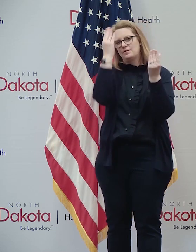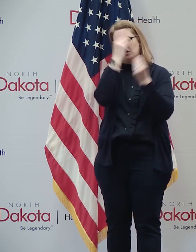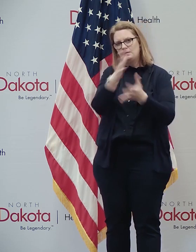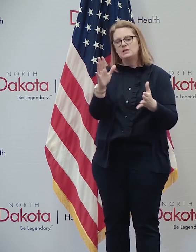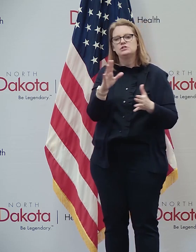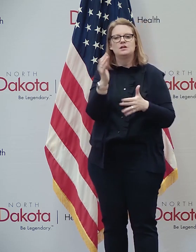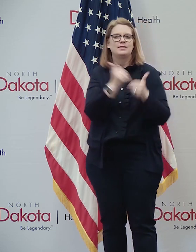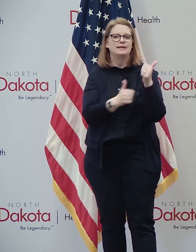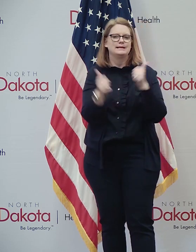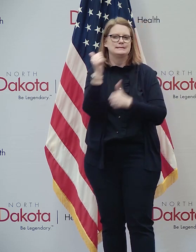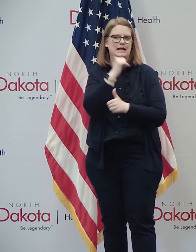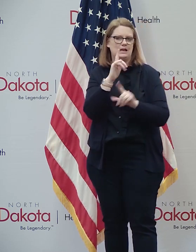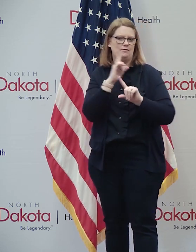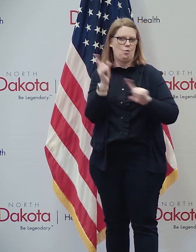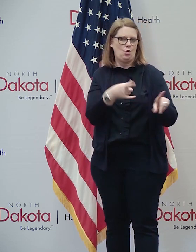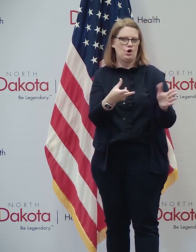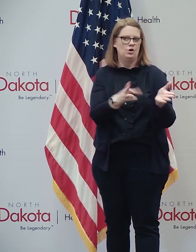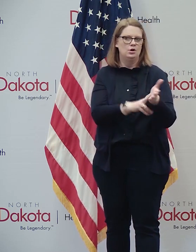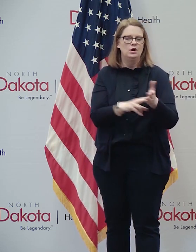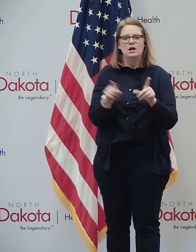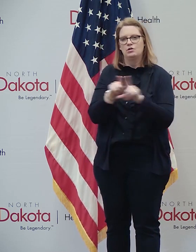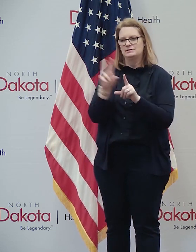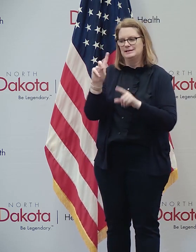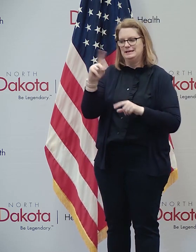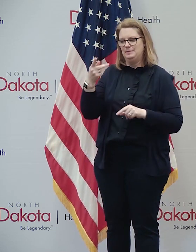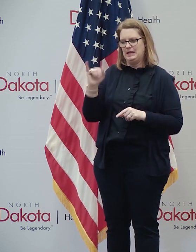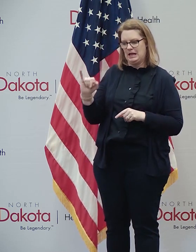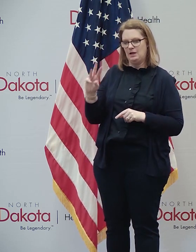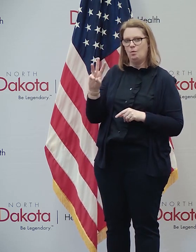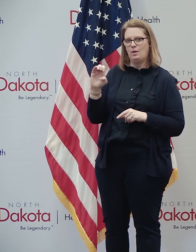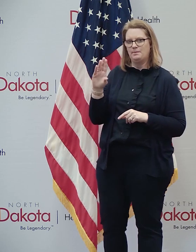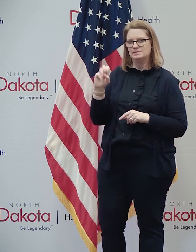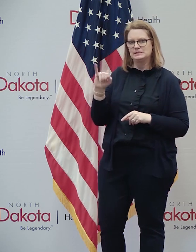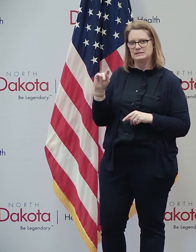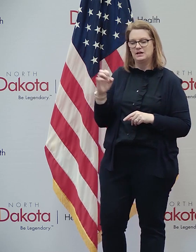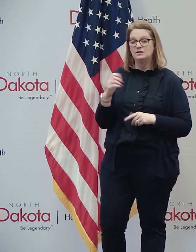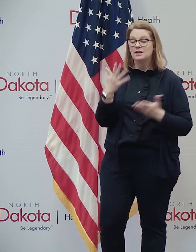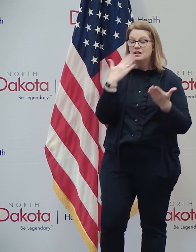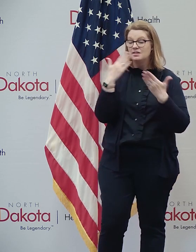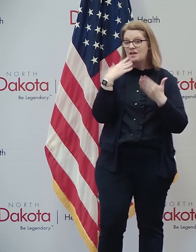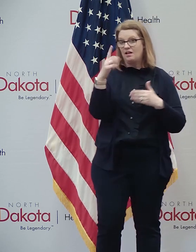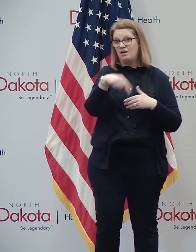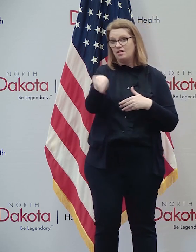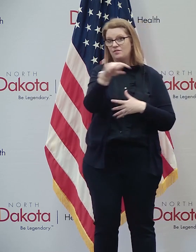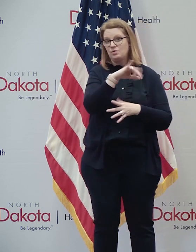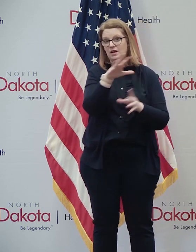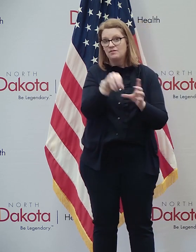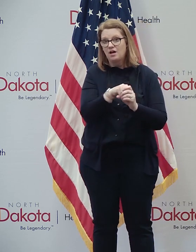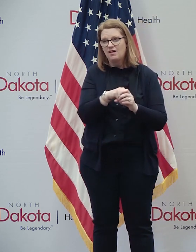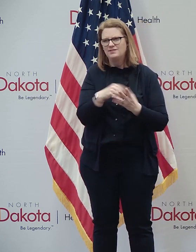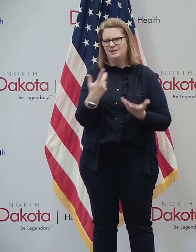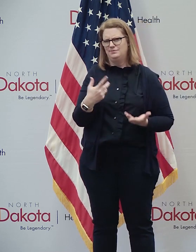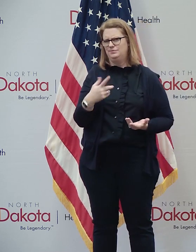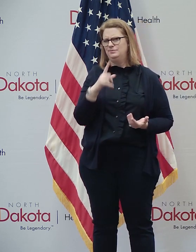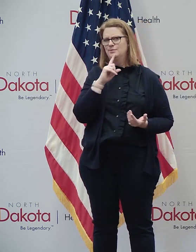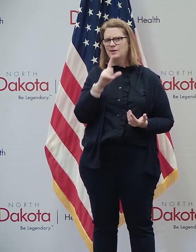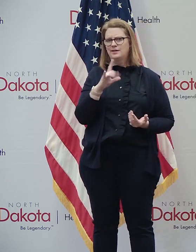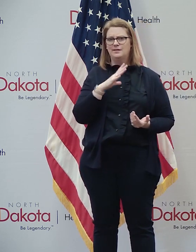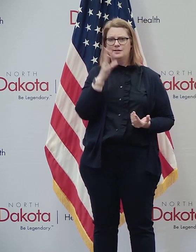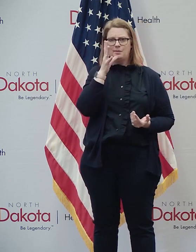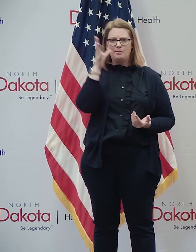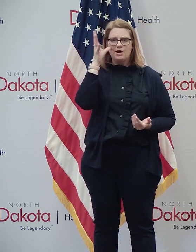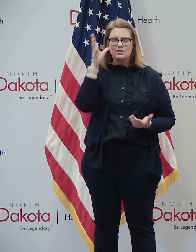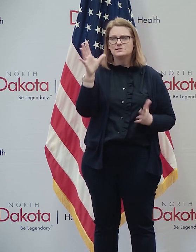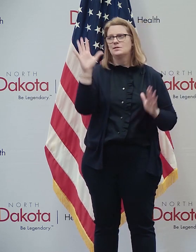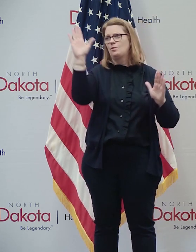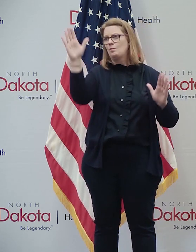again, thank you again to all involved with K-12, everybody involved that's in there professionally, and all the parents who've done such a great job. Thank